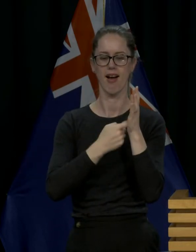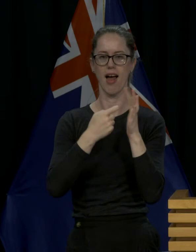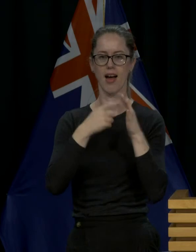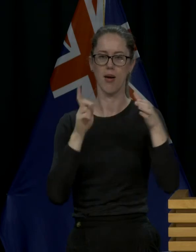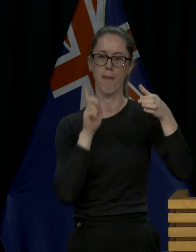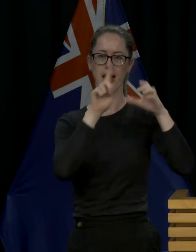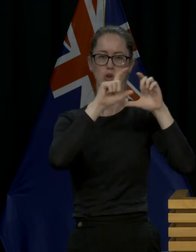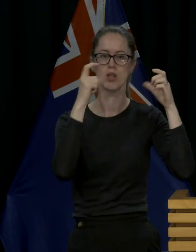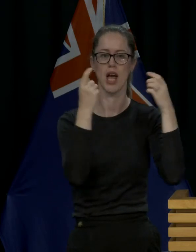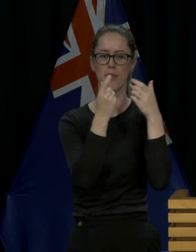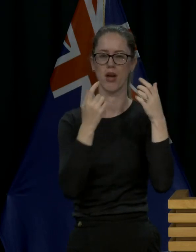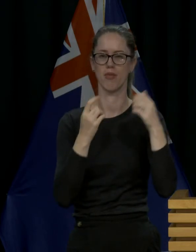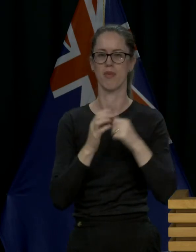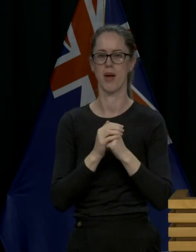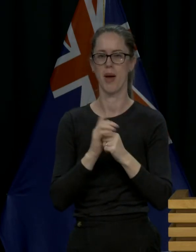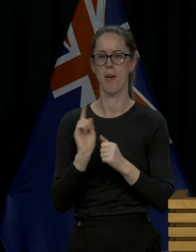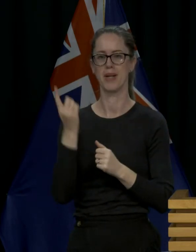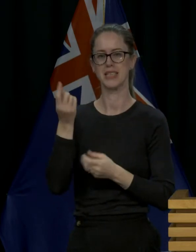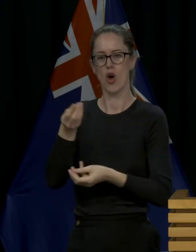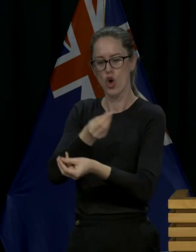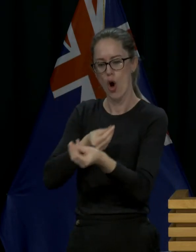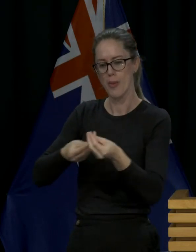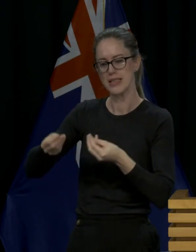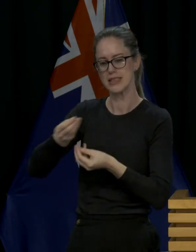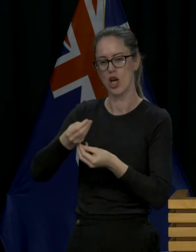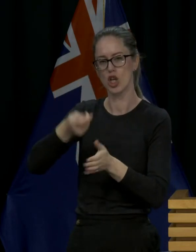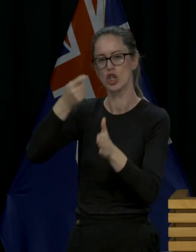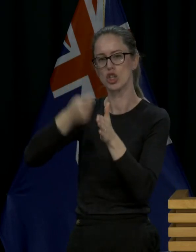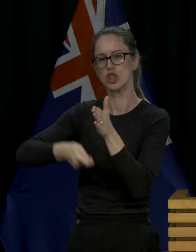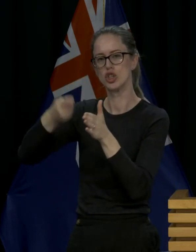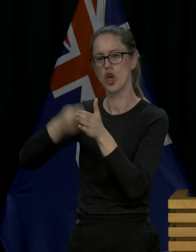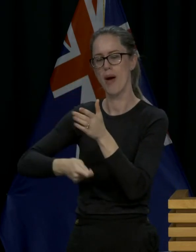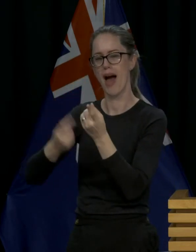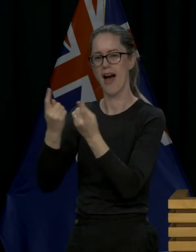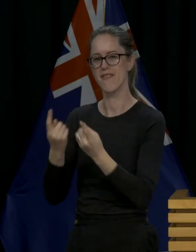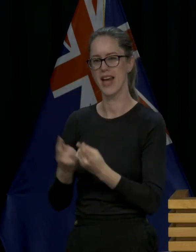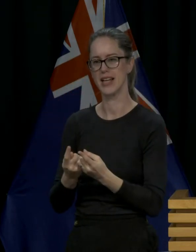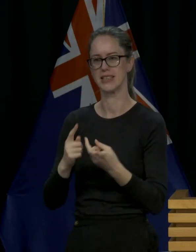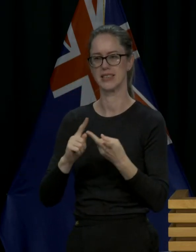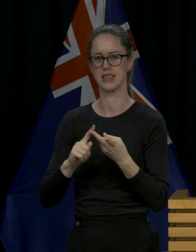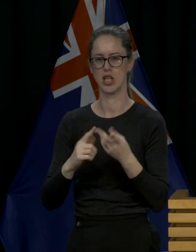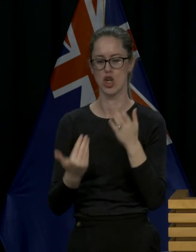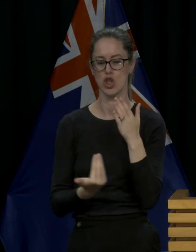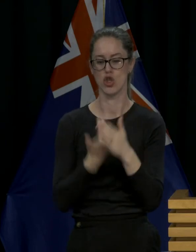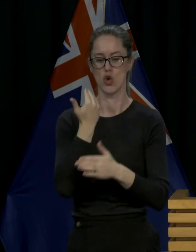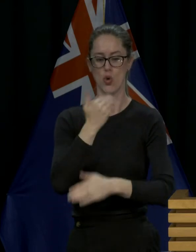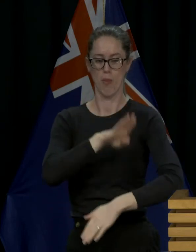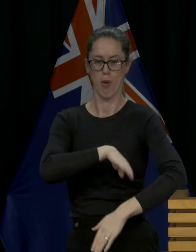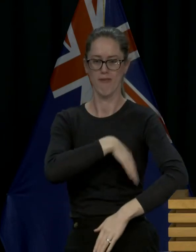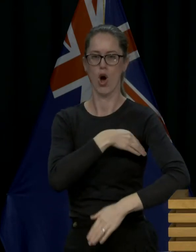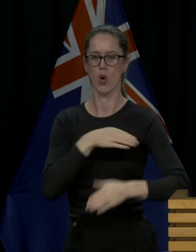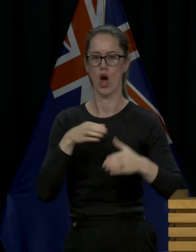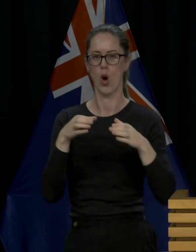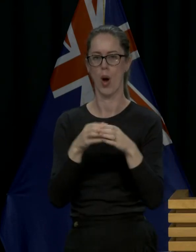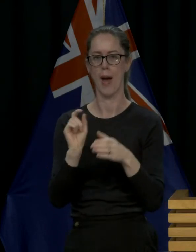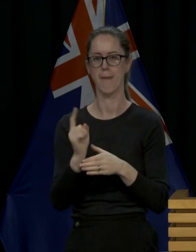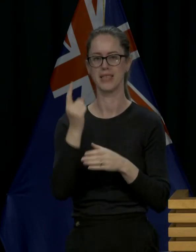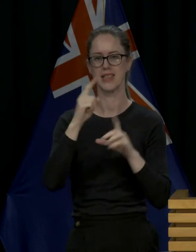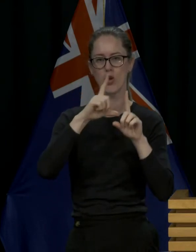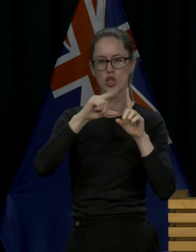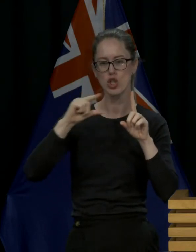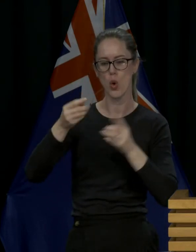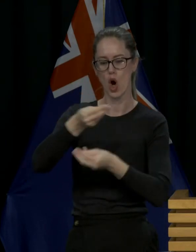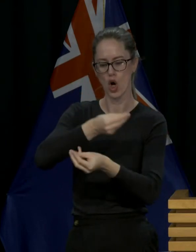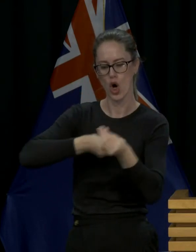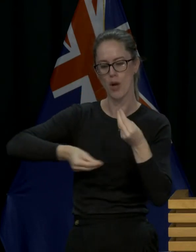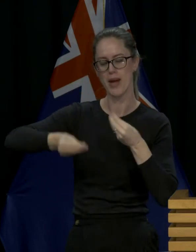Cabinet with the roles of Minister of Commerce and Consumer Affairs, the new consolidated portfolio of Minister for Digital